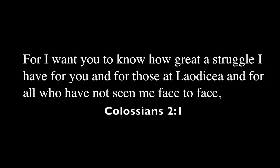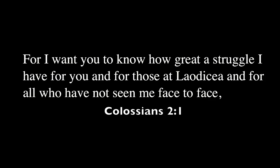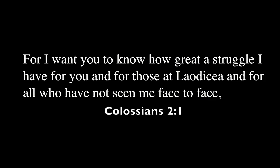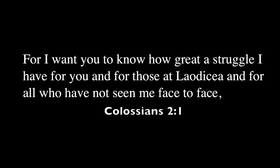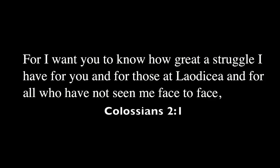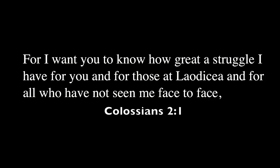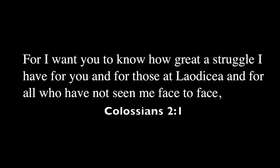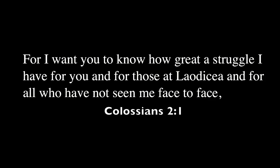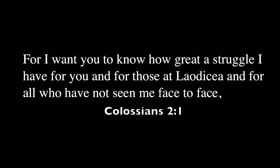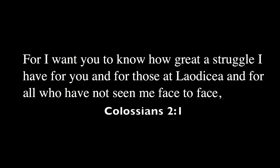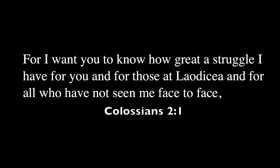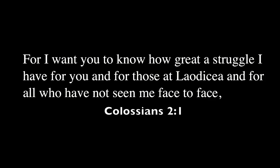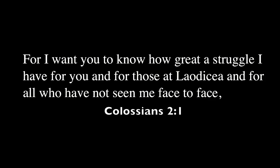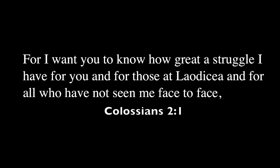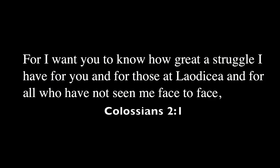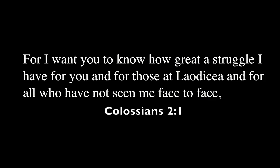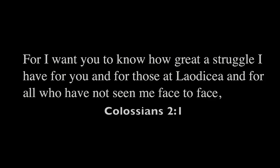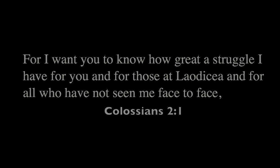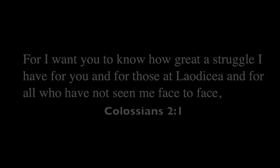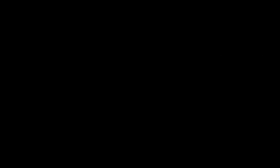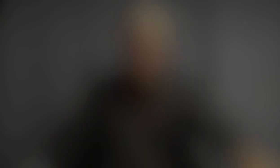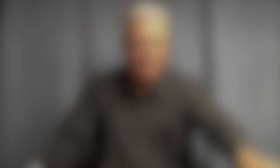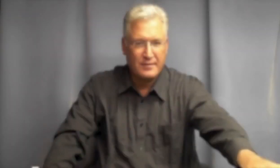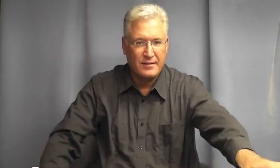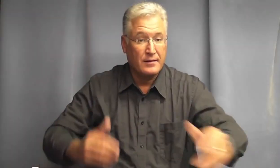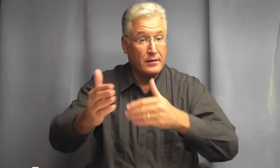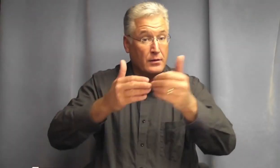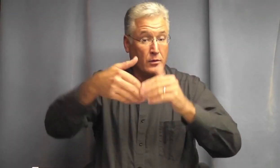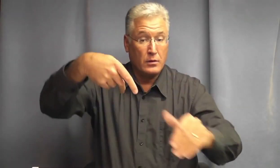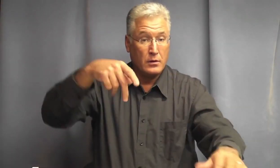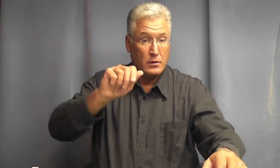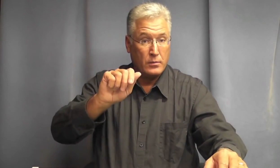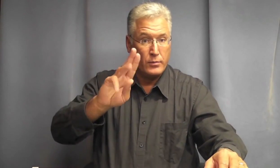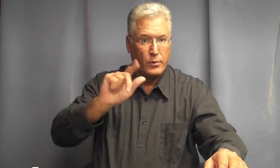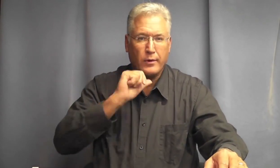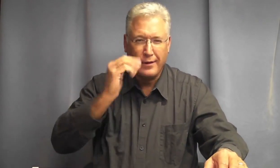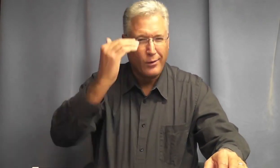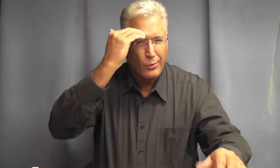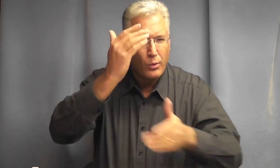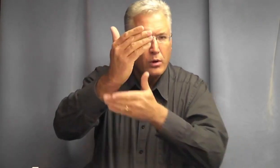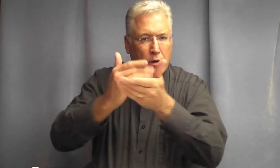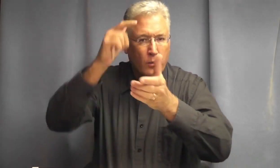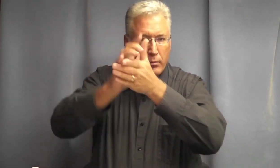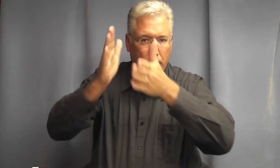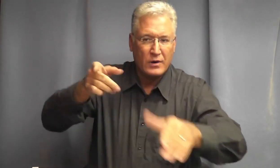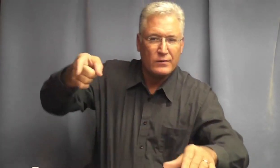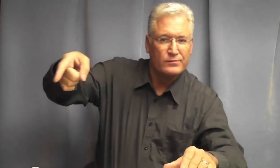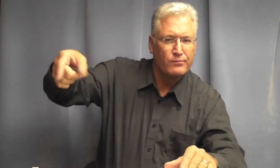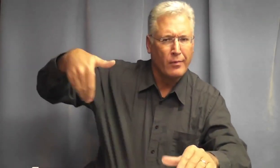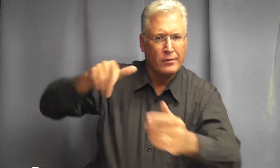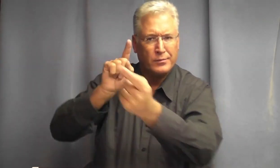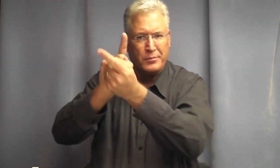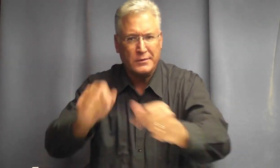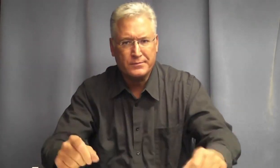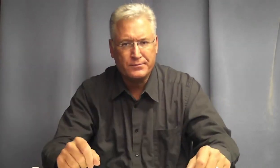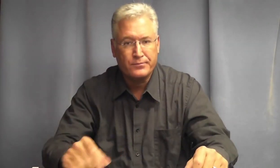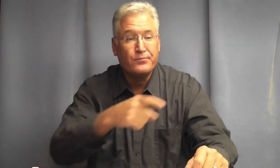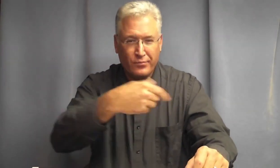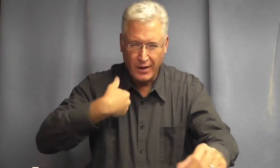at Laodicea, and for all who have not seen me face to face. It didn't matter if Paul had met those believers